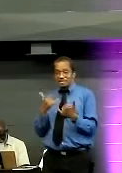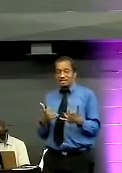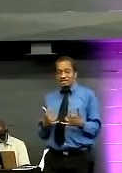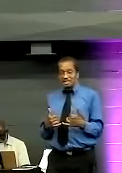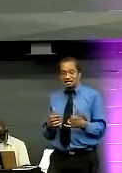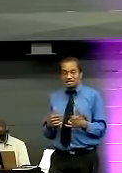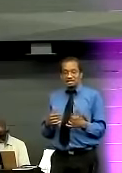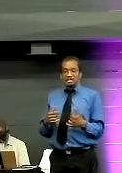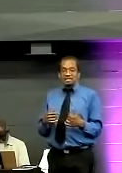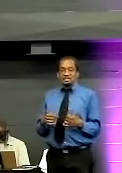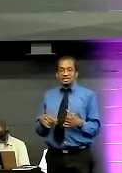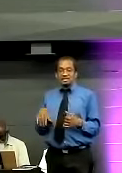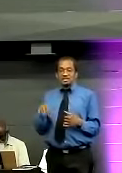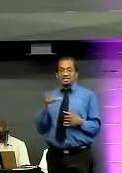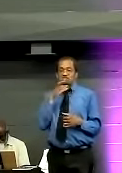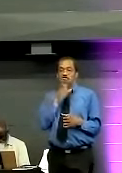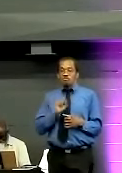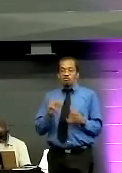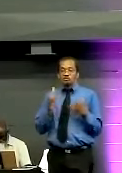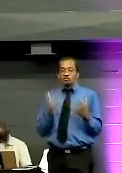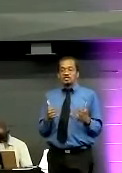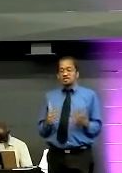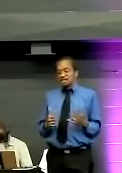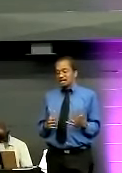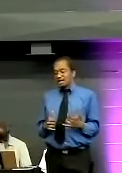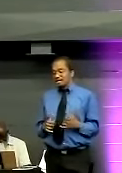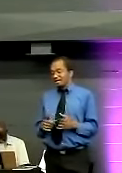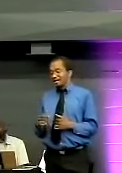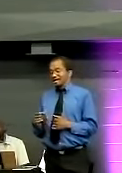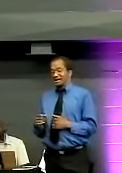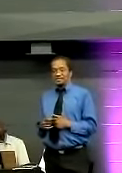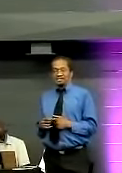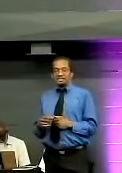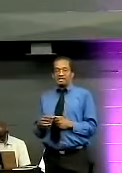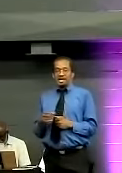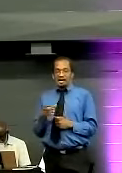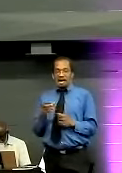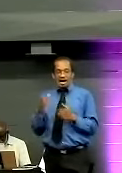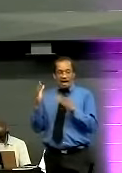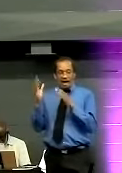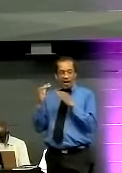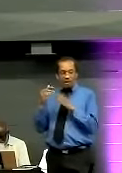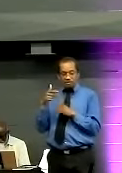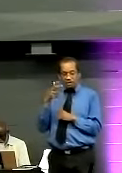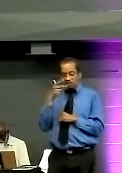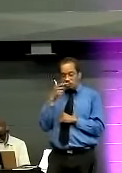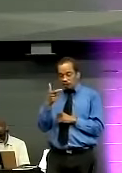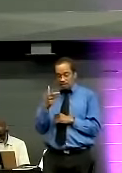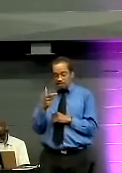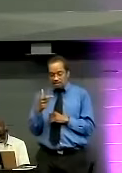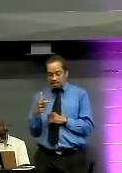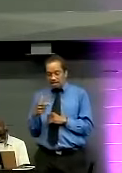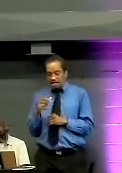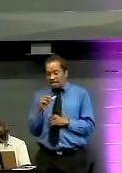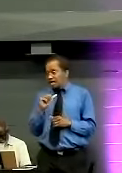She turns ancient today. AARP called her today. I hope she's watching at my mama's house. If not, then